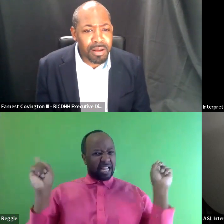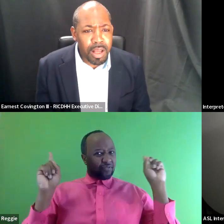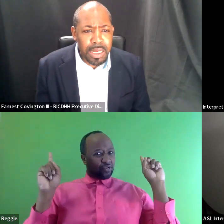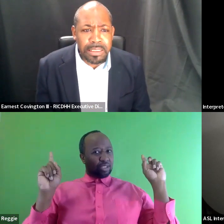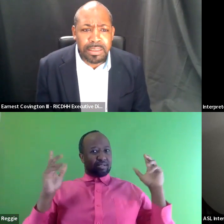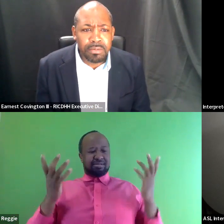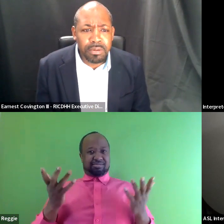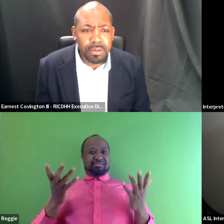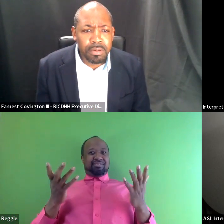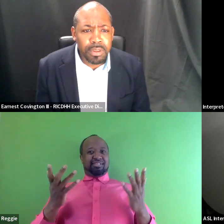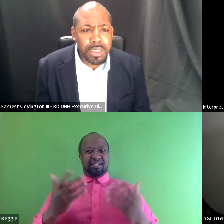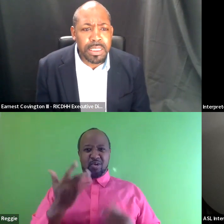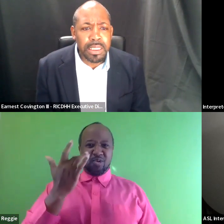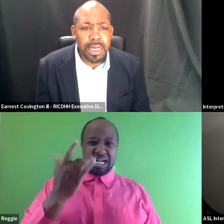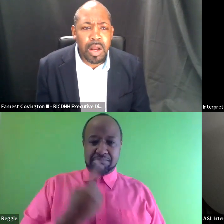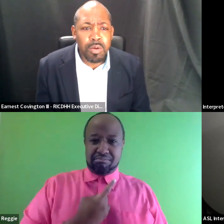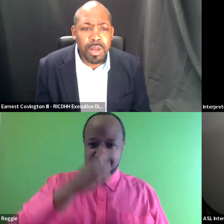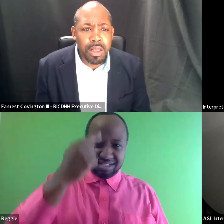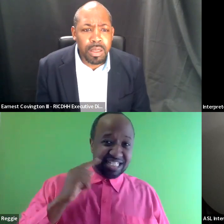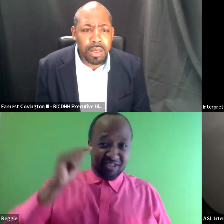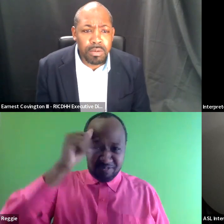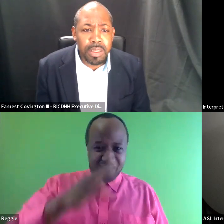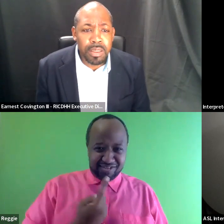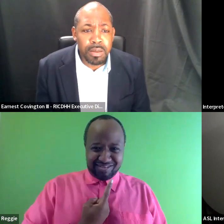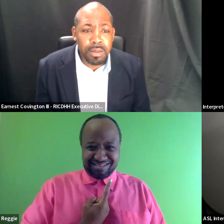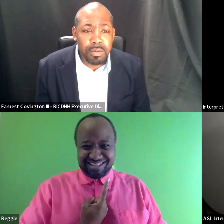groups. And when I went and worked at